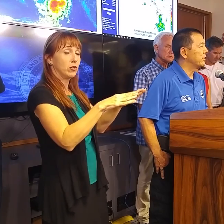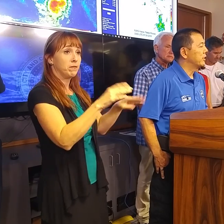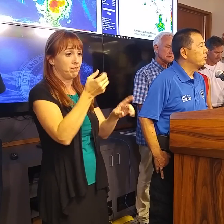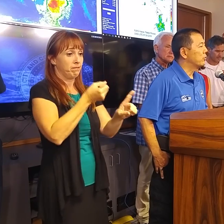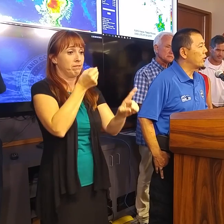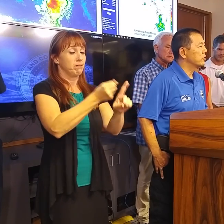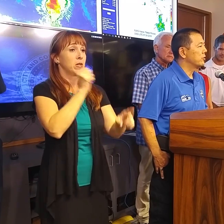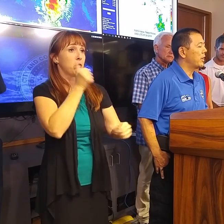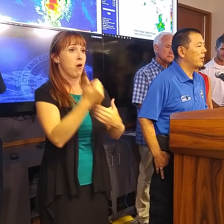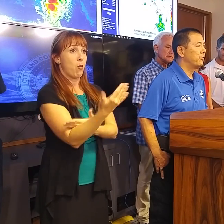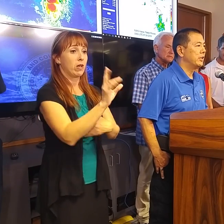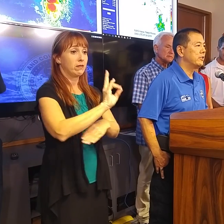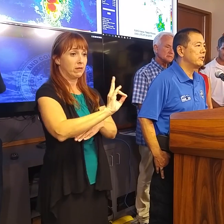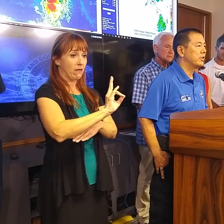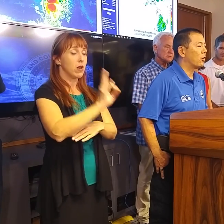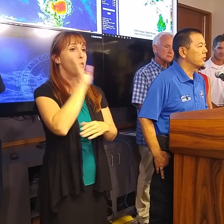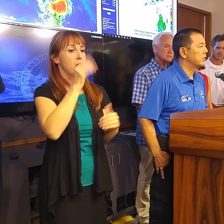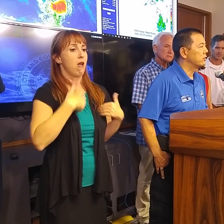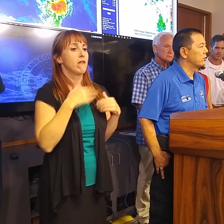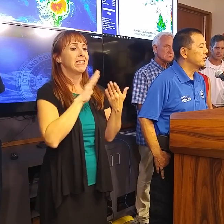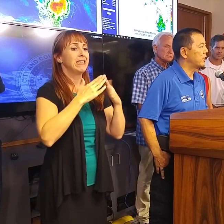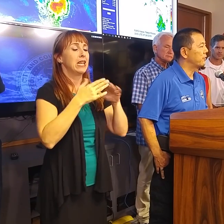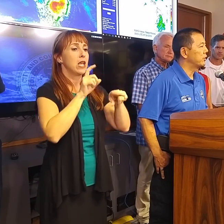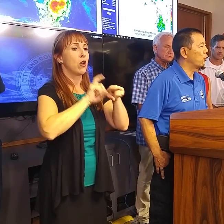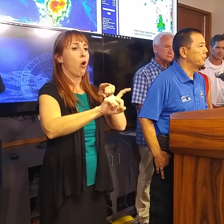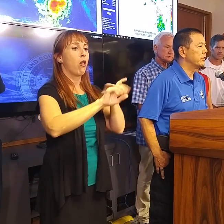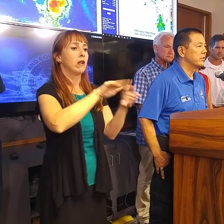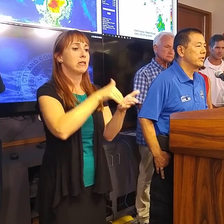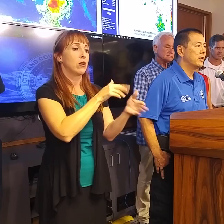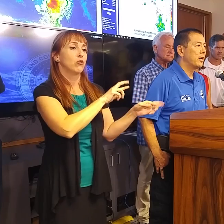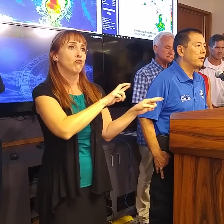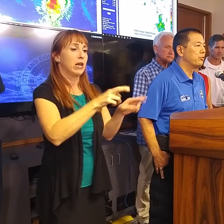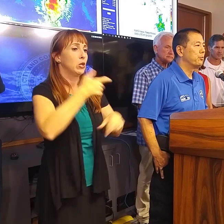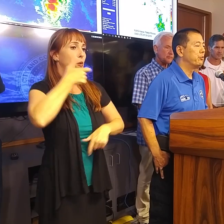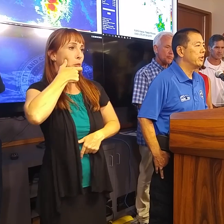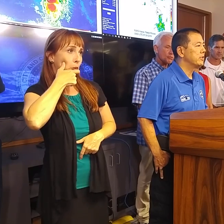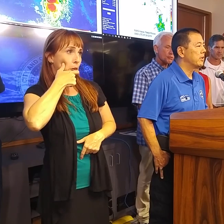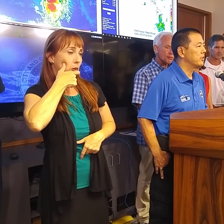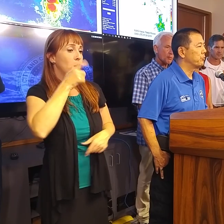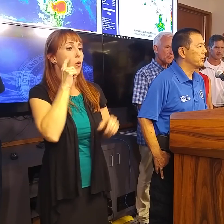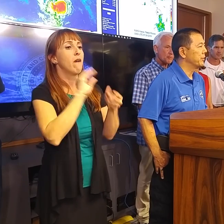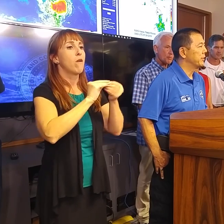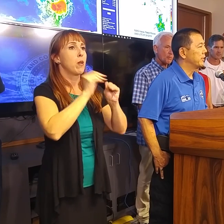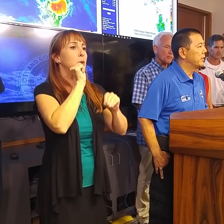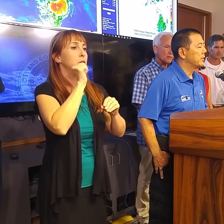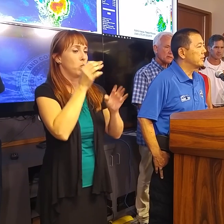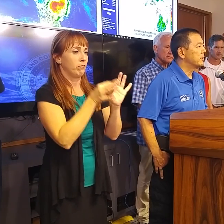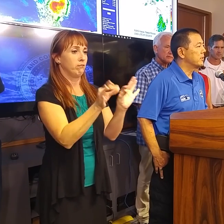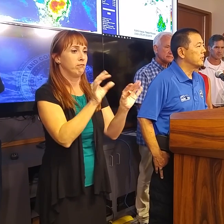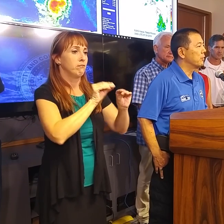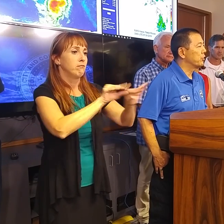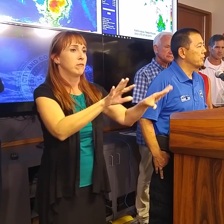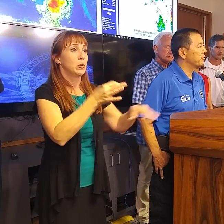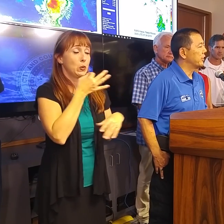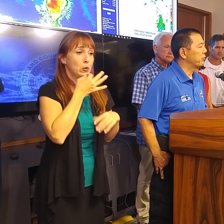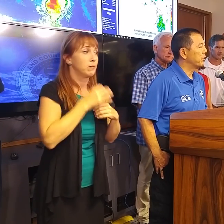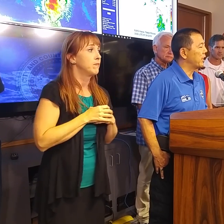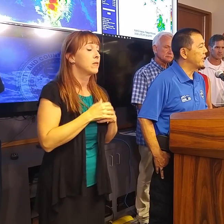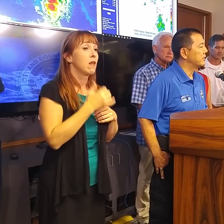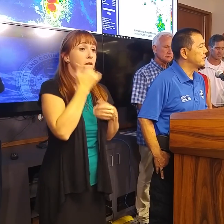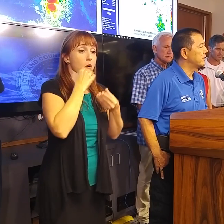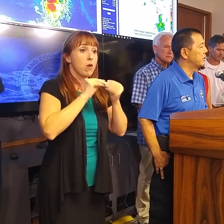morning, we'll also have the city call center staffed and opened, and we will be releasing that number. The number for